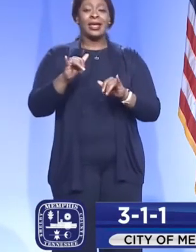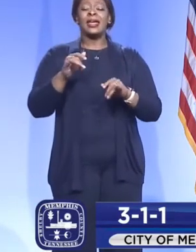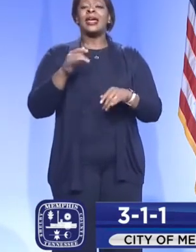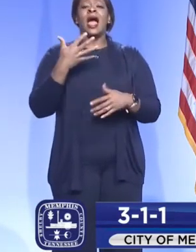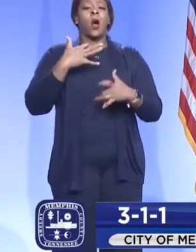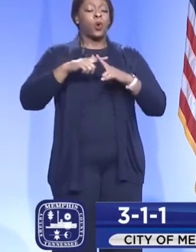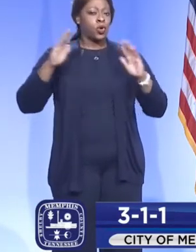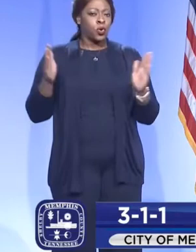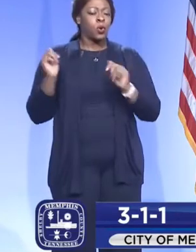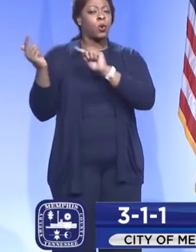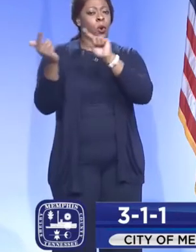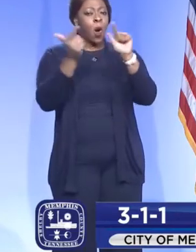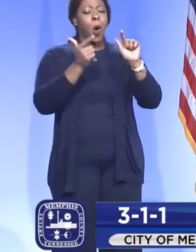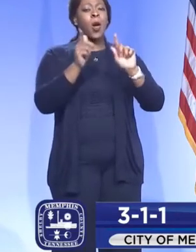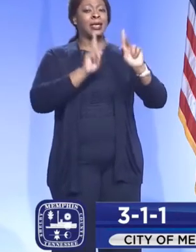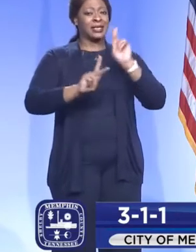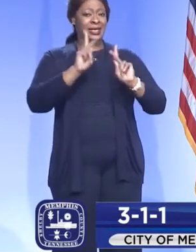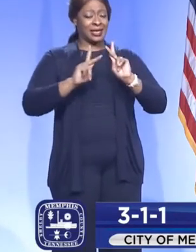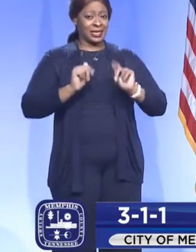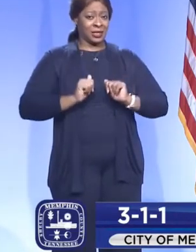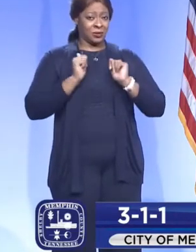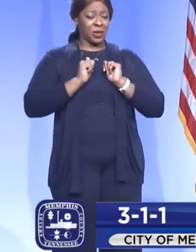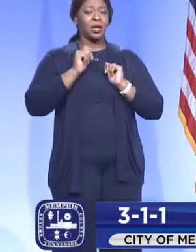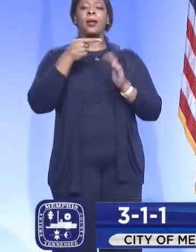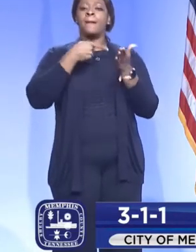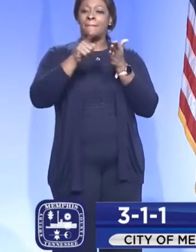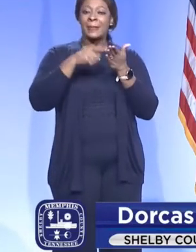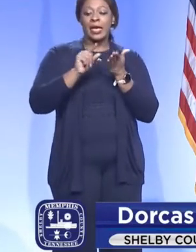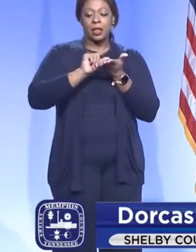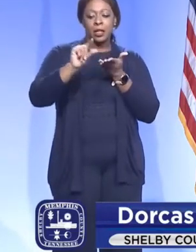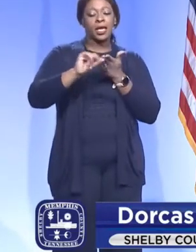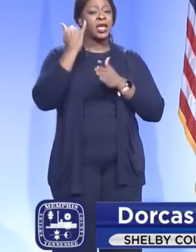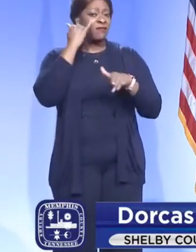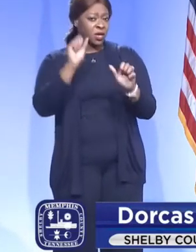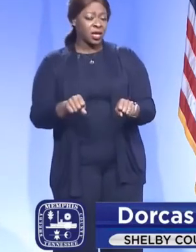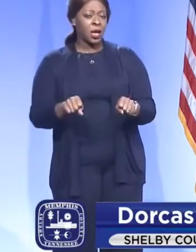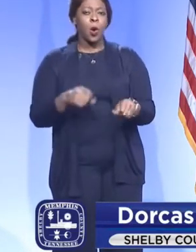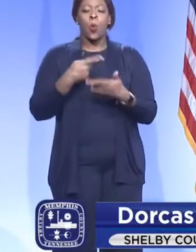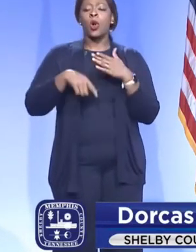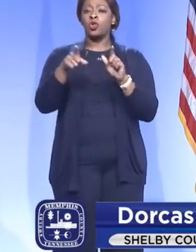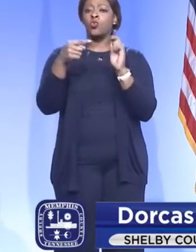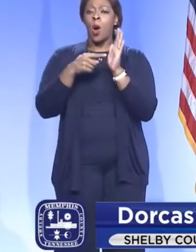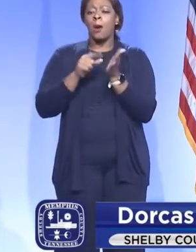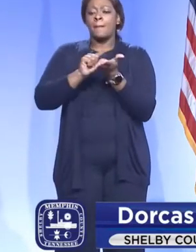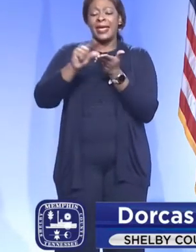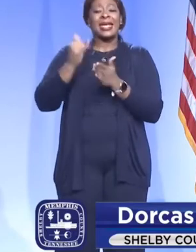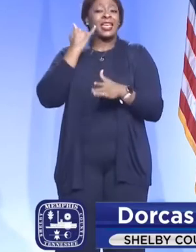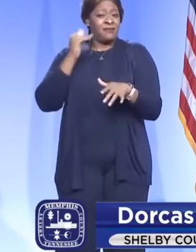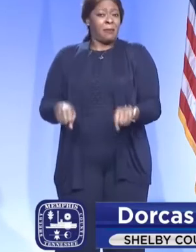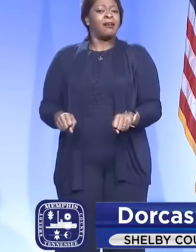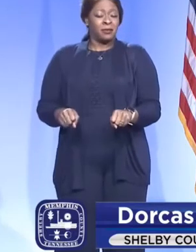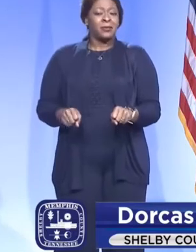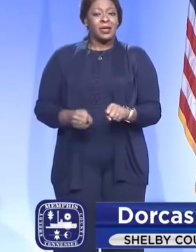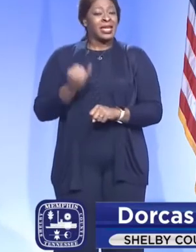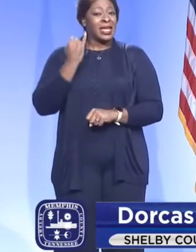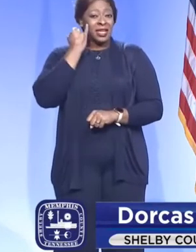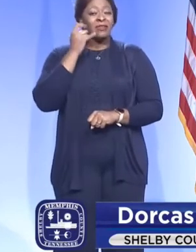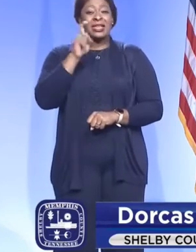during this time and even before do not go away. The halt does not make the fees go